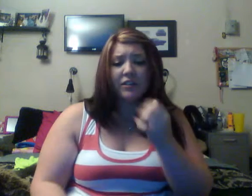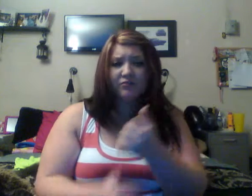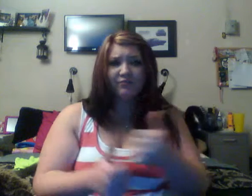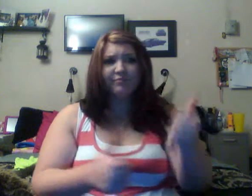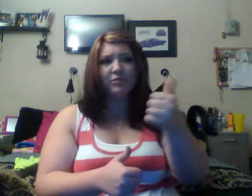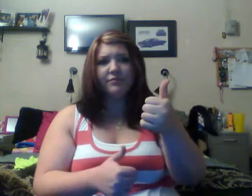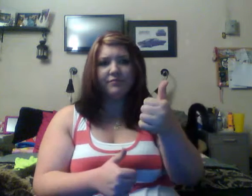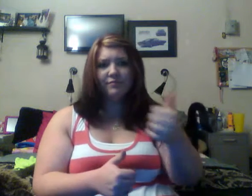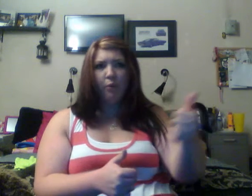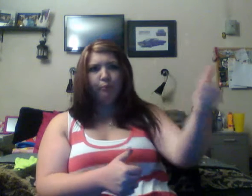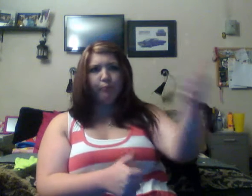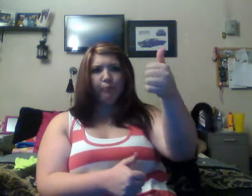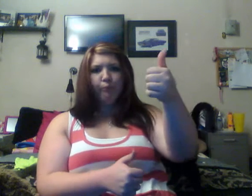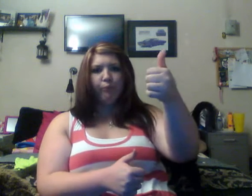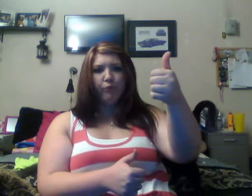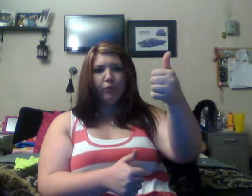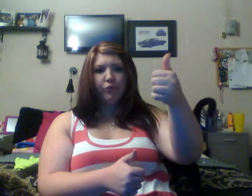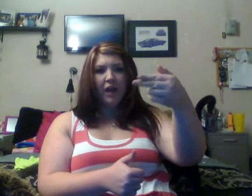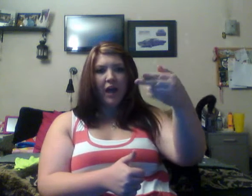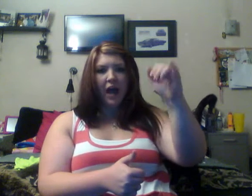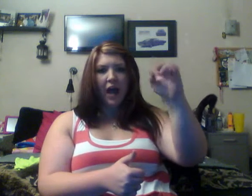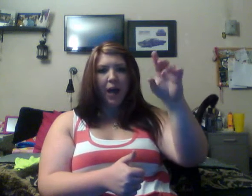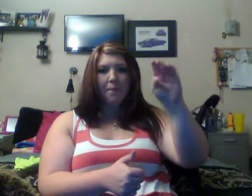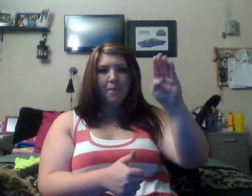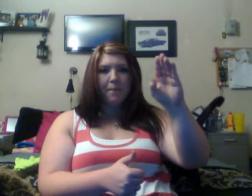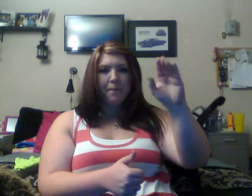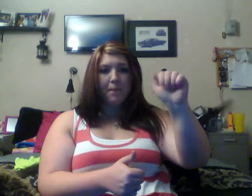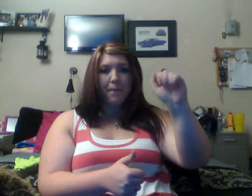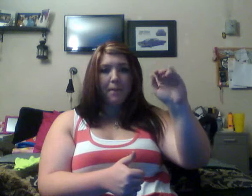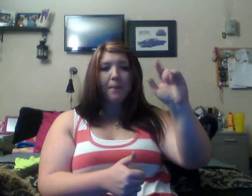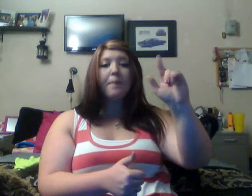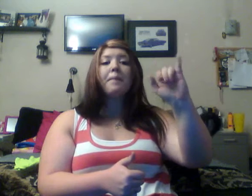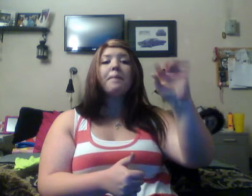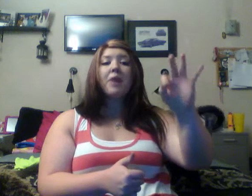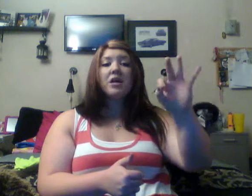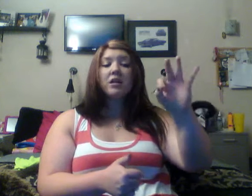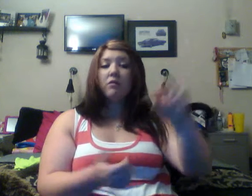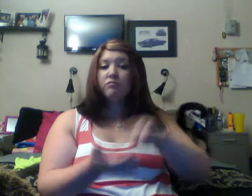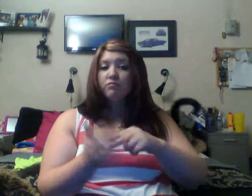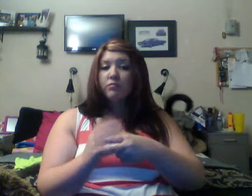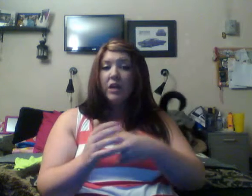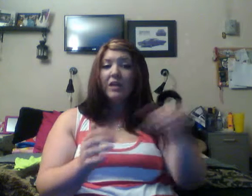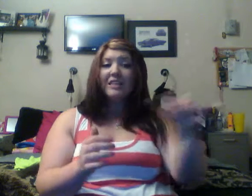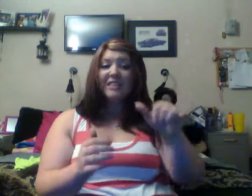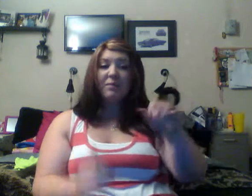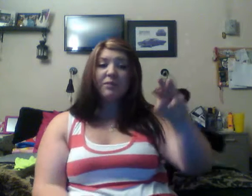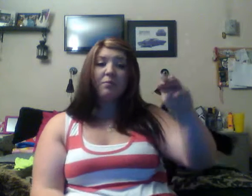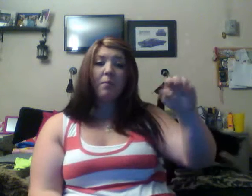chamberlain to high bailiff. High bailiff in Stratford is the same as the mayor. You couldn't